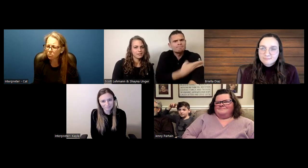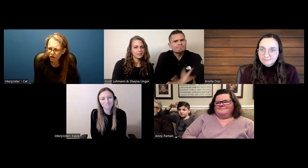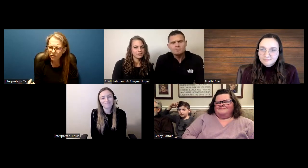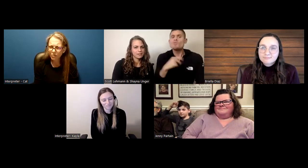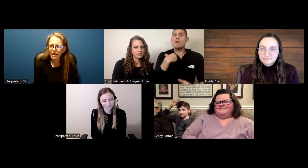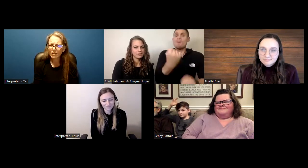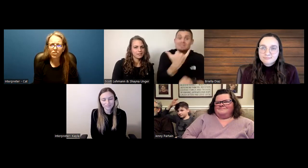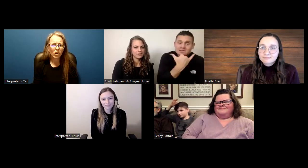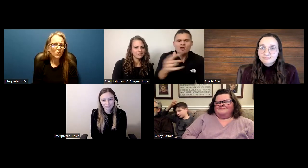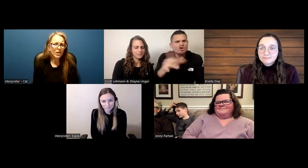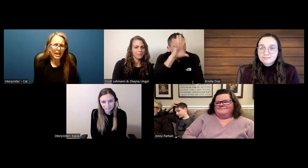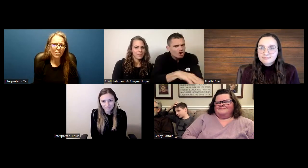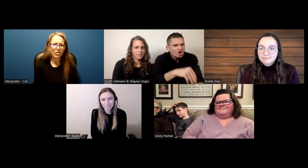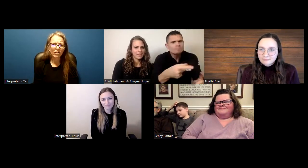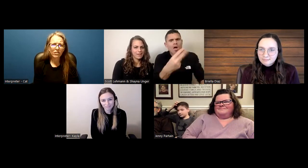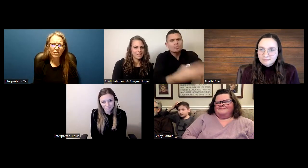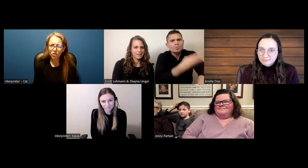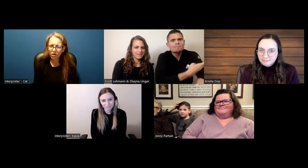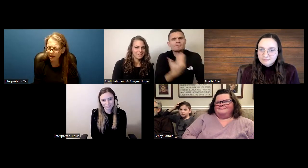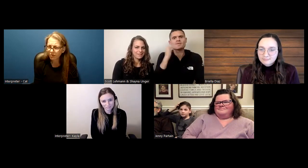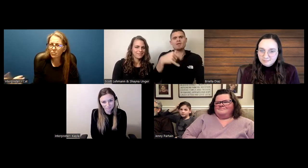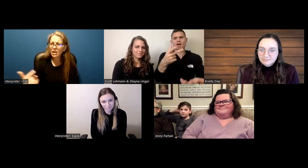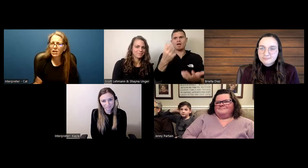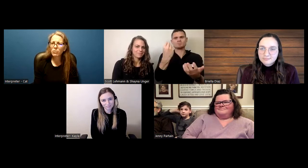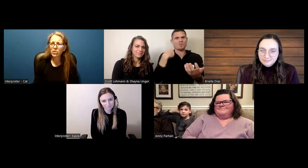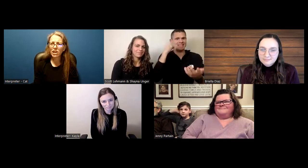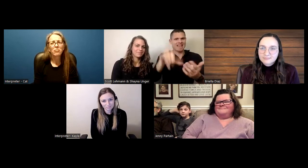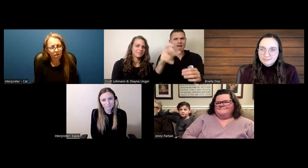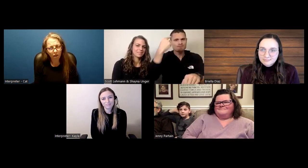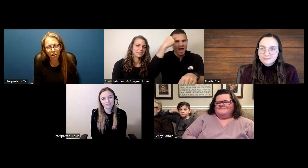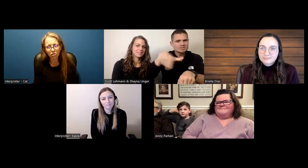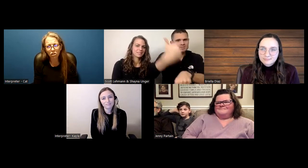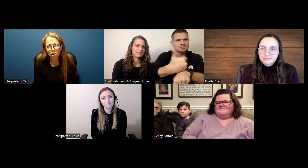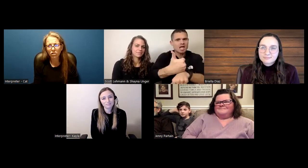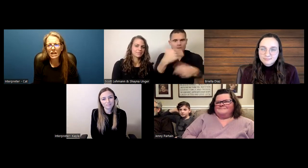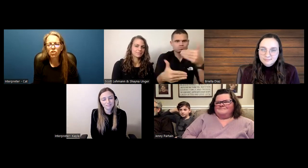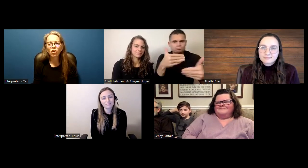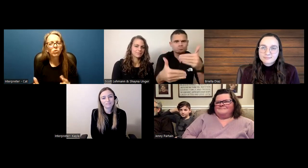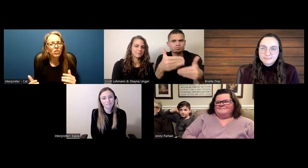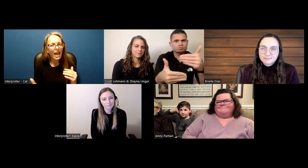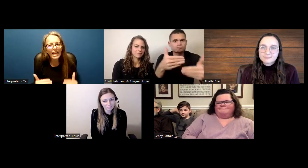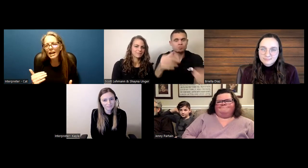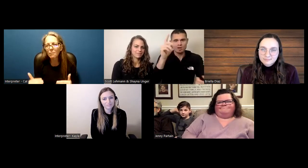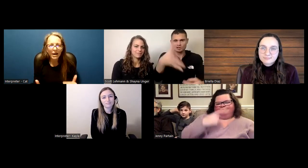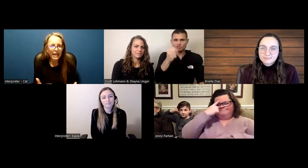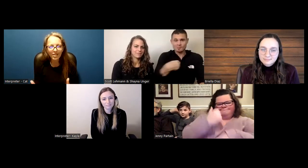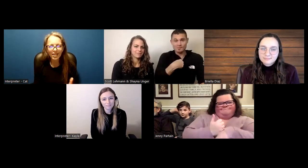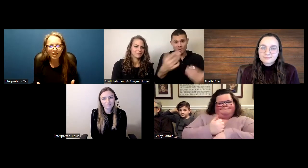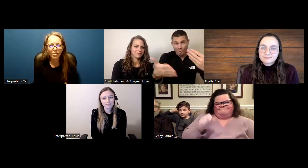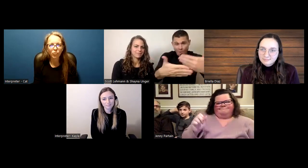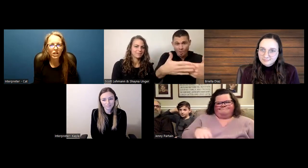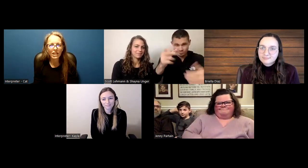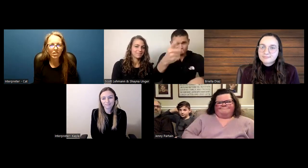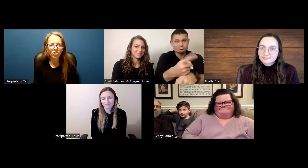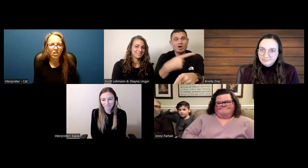know, learn from it. It's the only way you can learn. Okay, made another mistake. Another lesson learned. So it was that kind of mindset